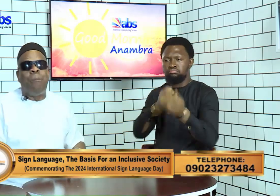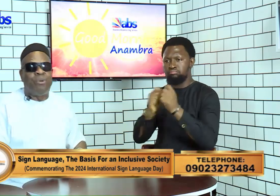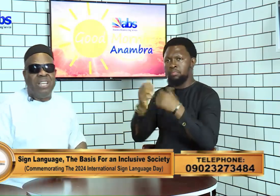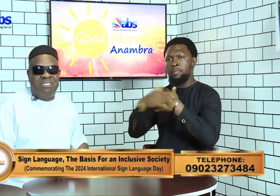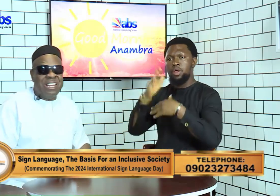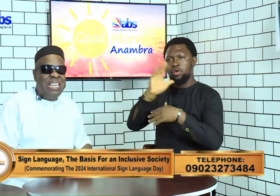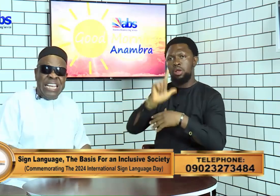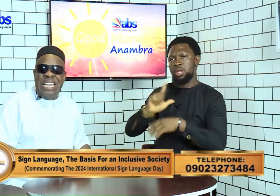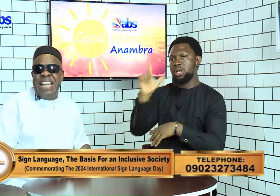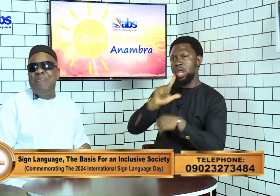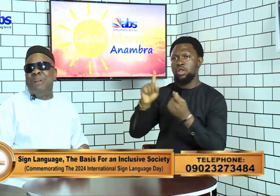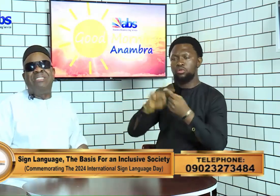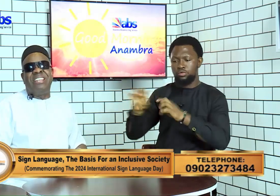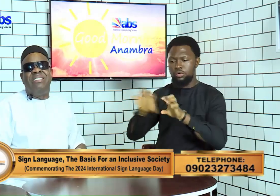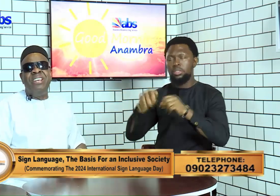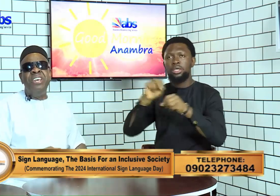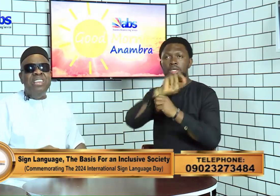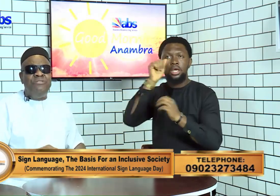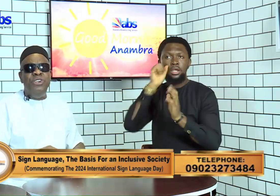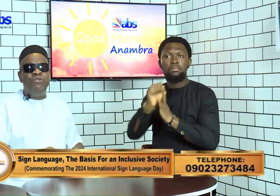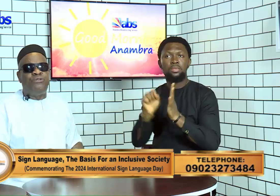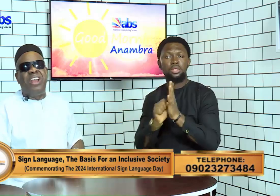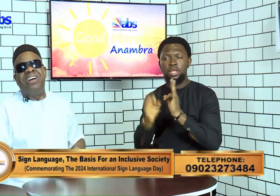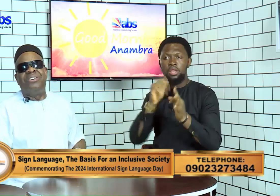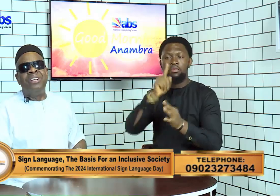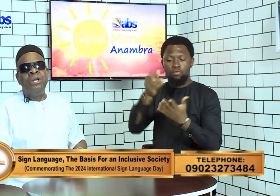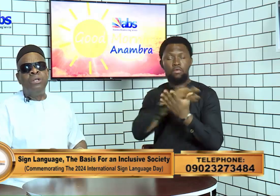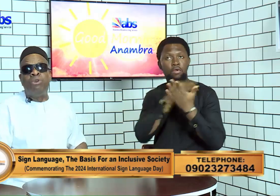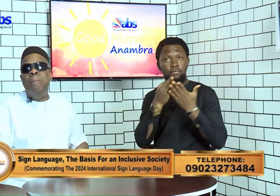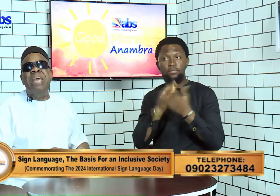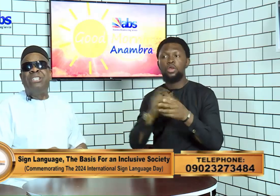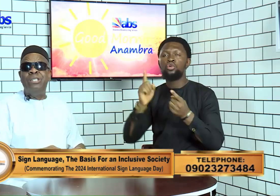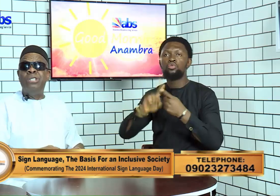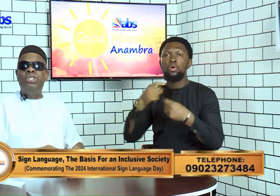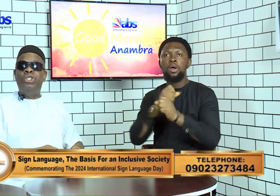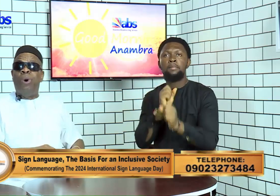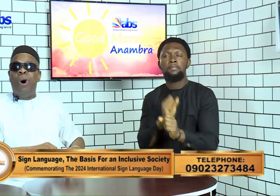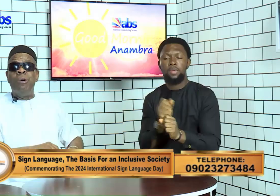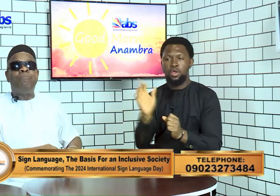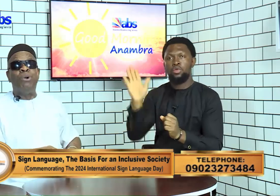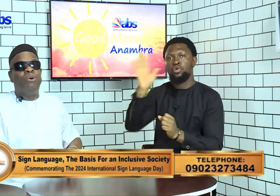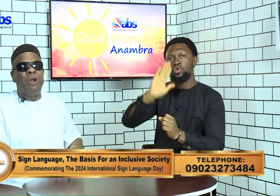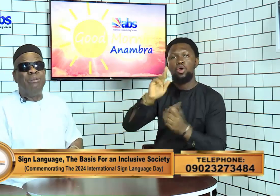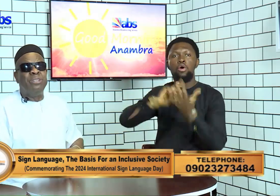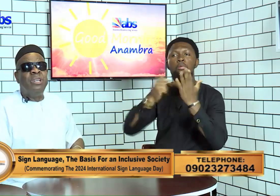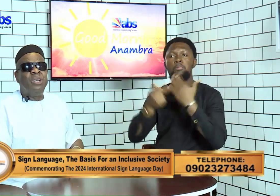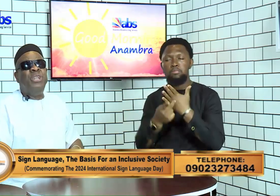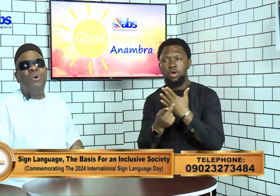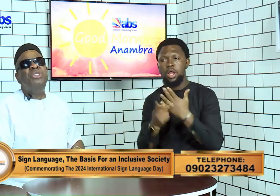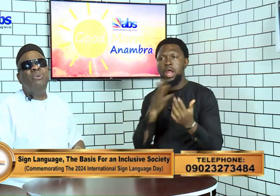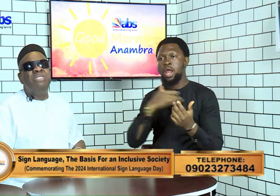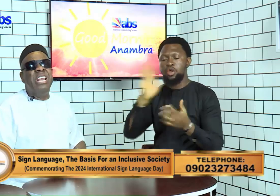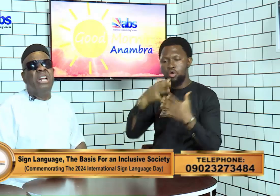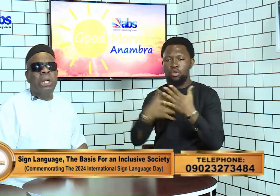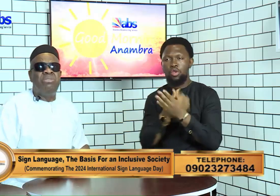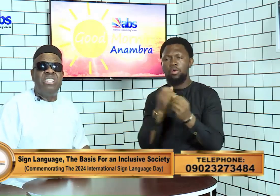to operate in Anambra State if you fail to make your programs and your